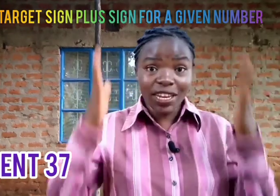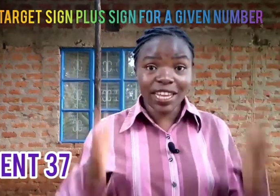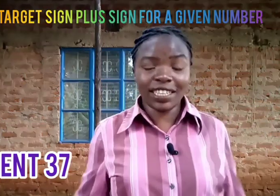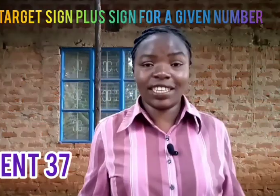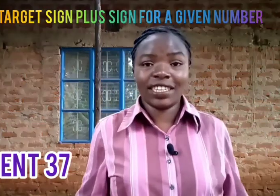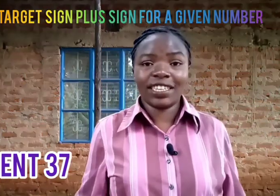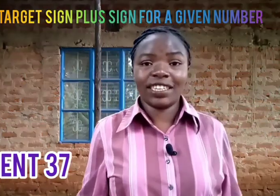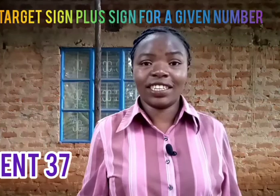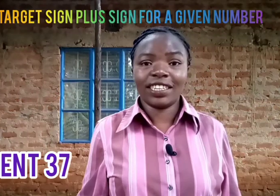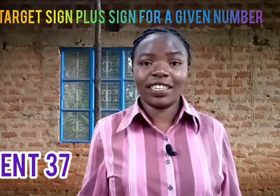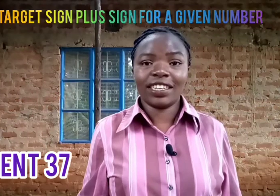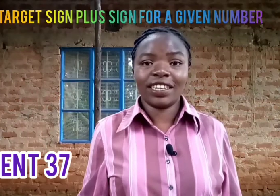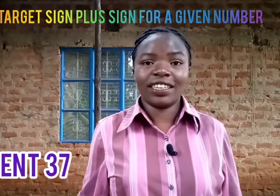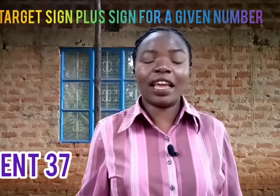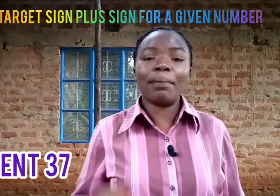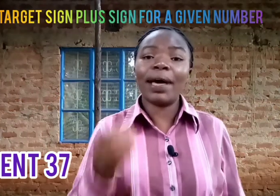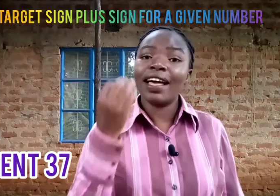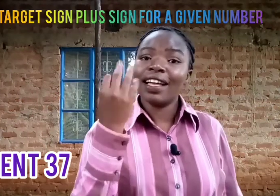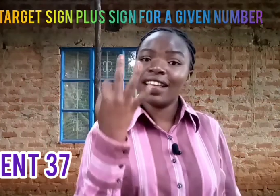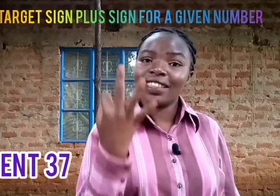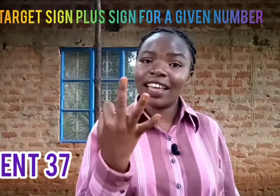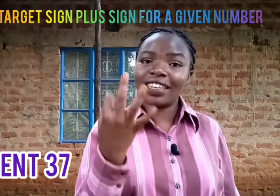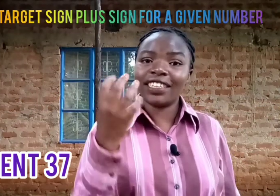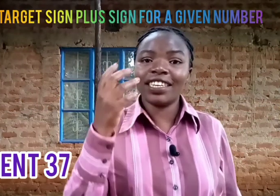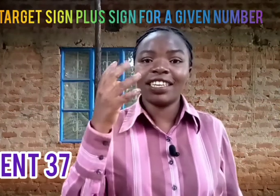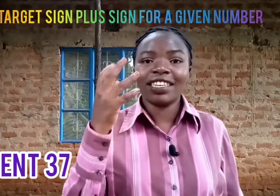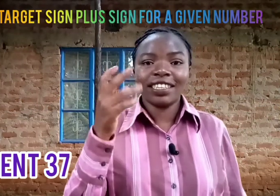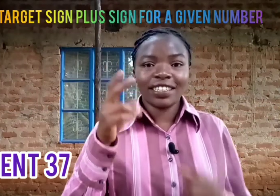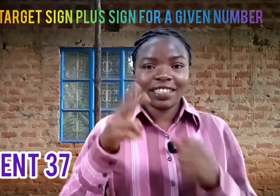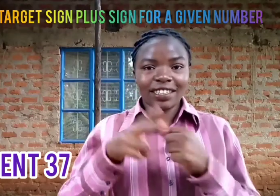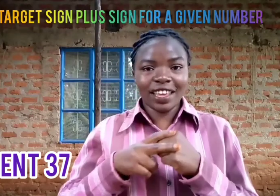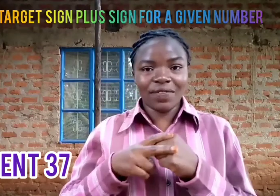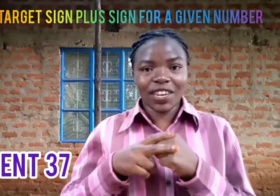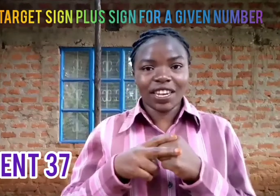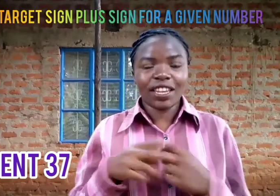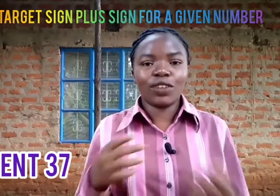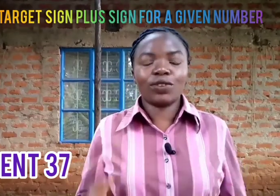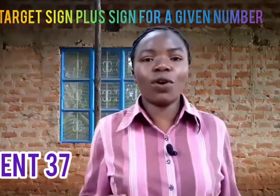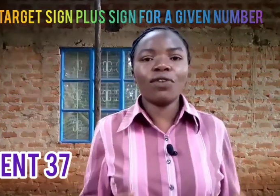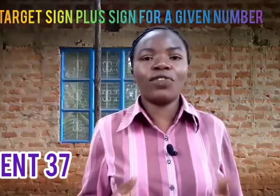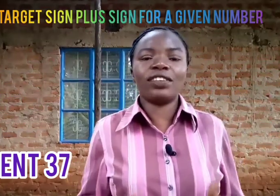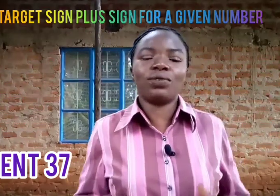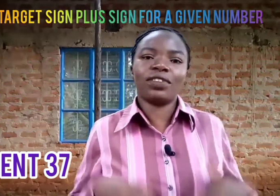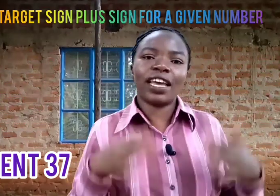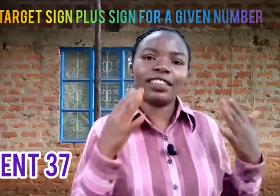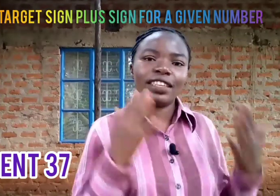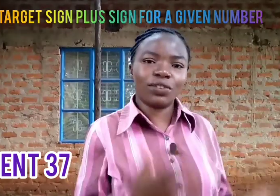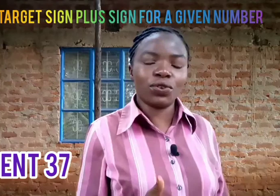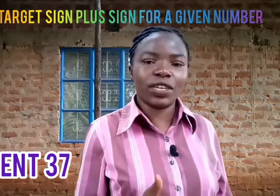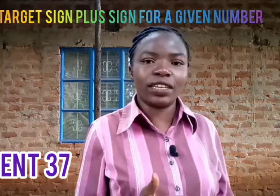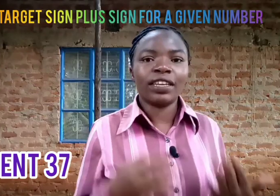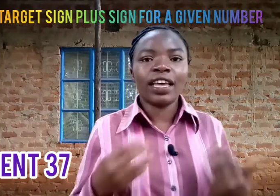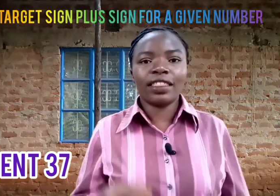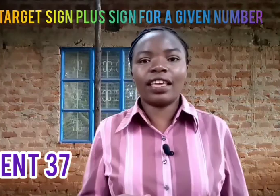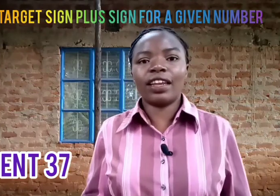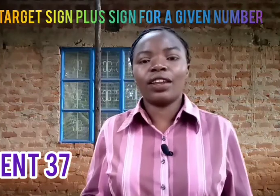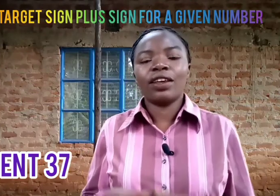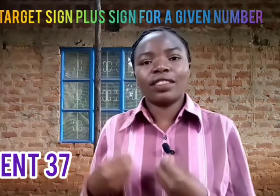Student number 37. So, first we sign the student, then the